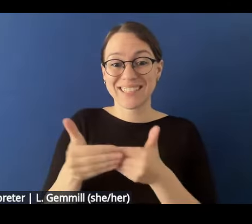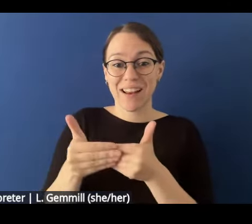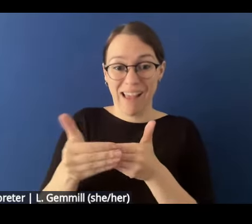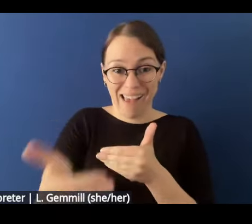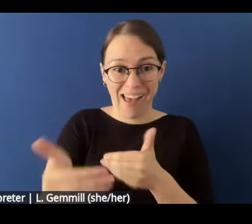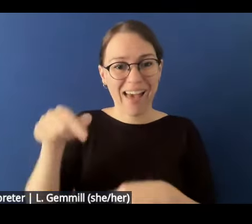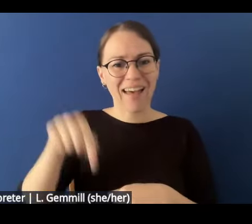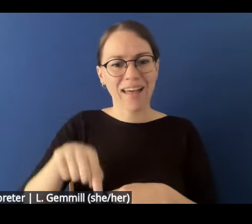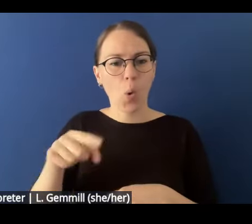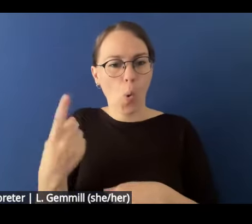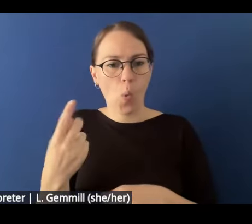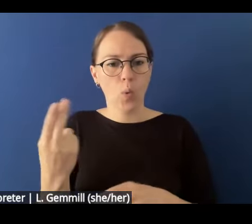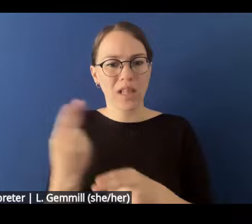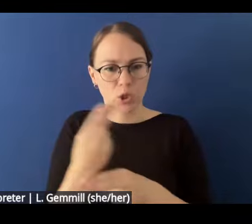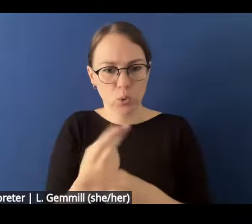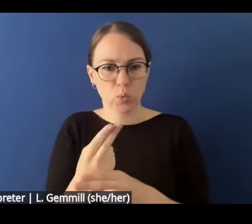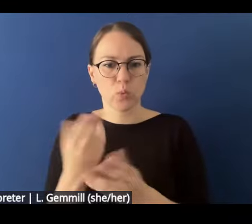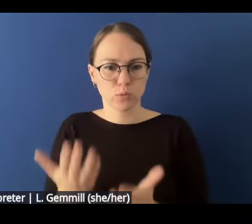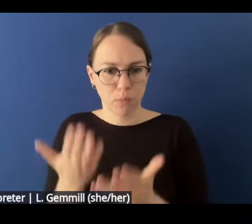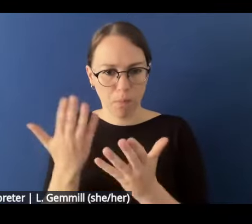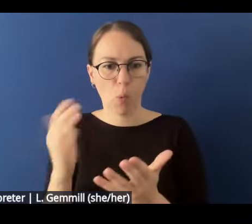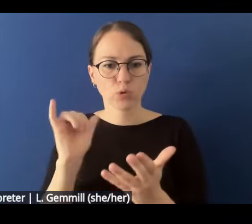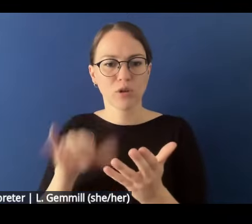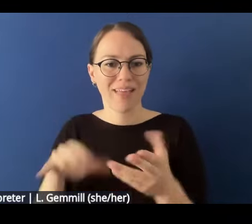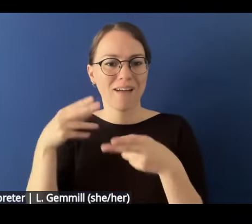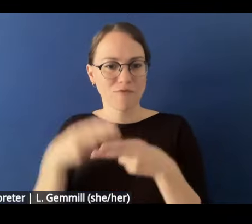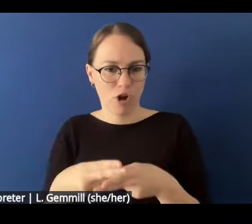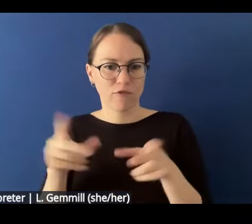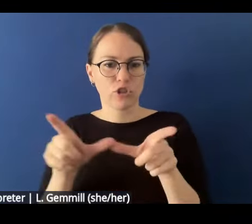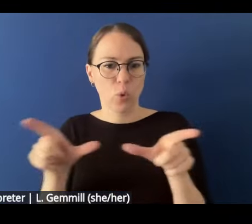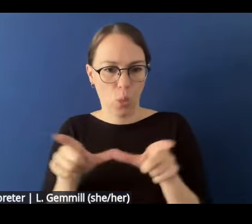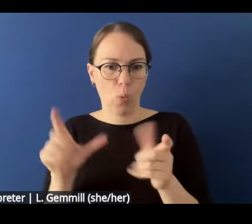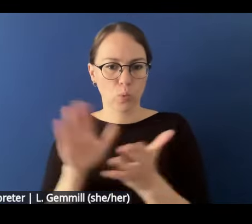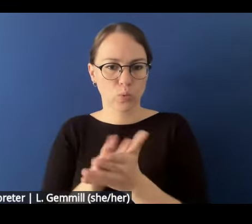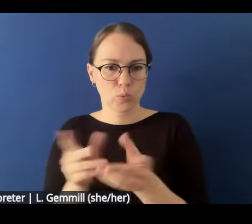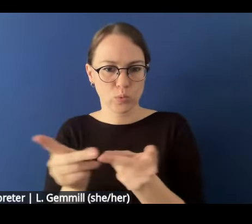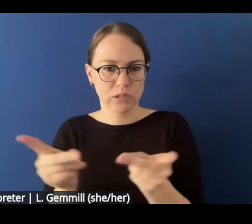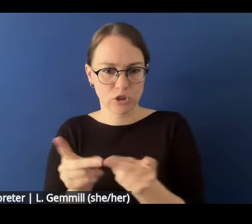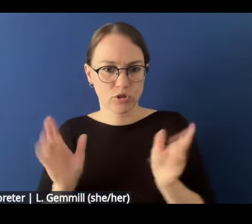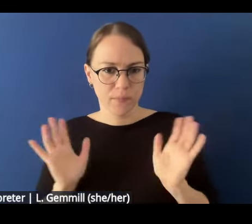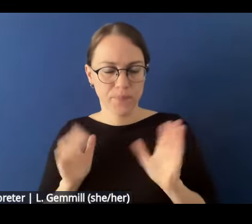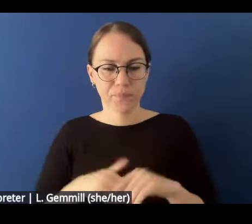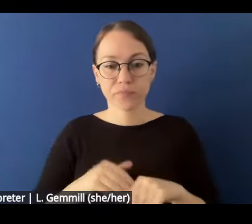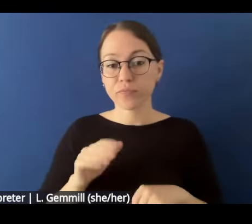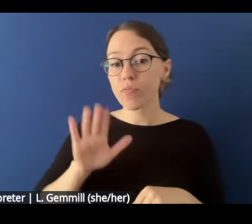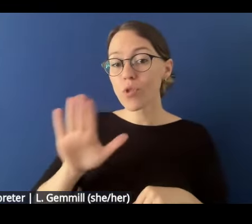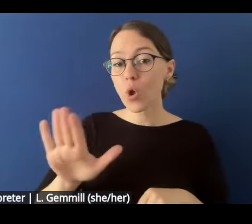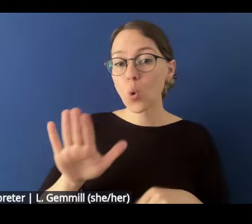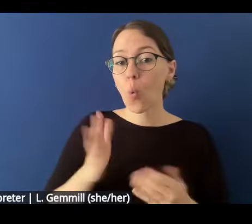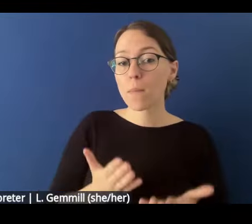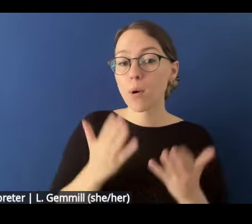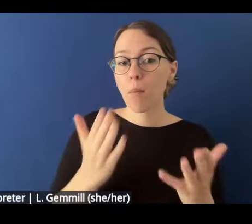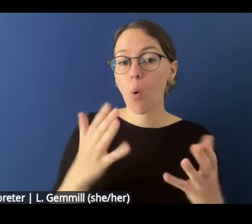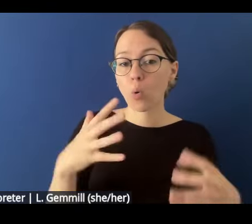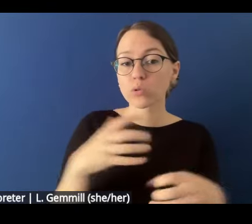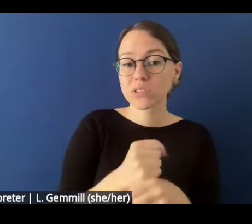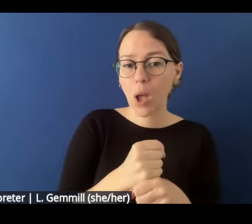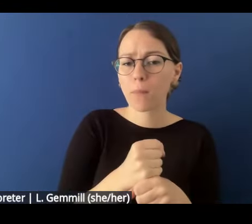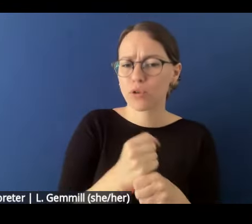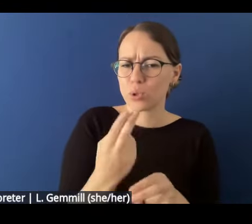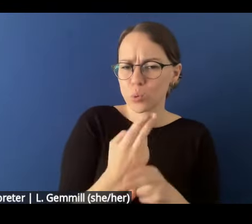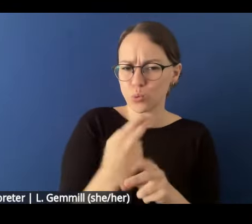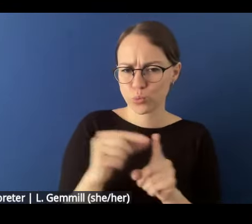school districts. your proposed summary included the word public, Sure. and it included the word